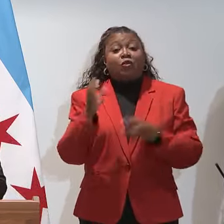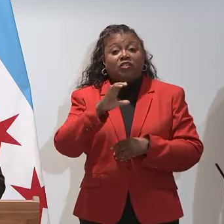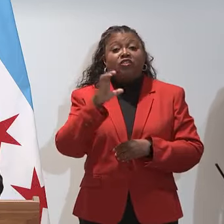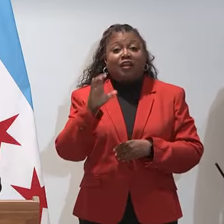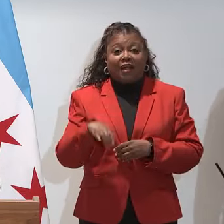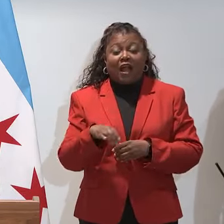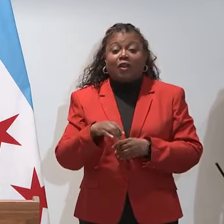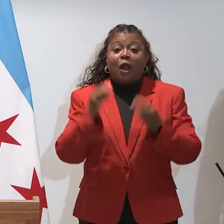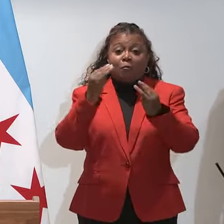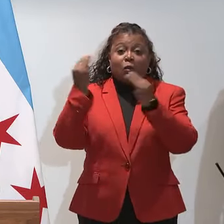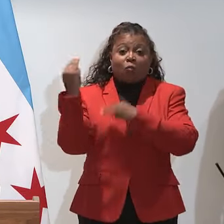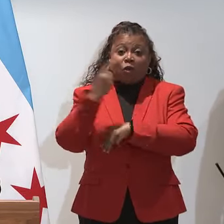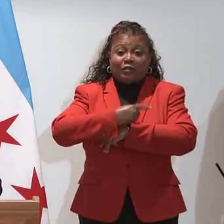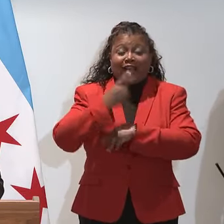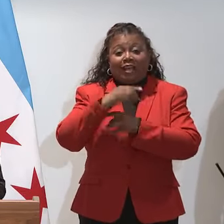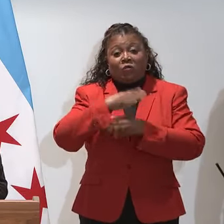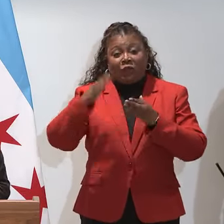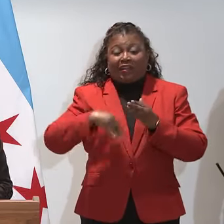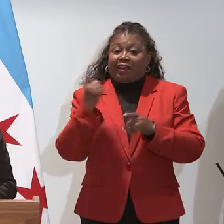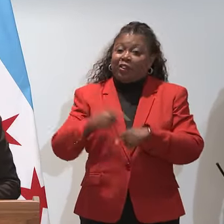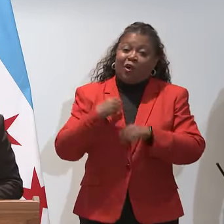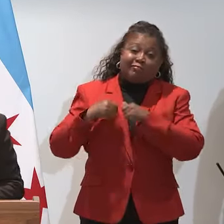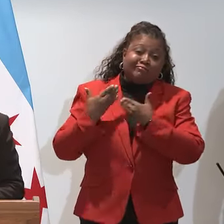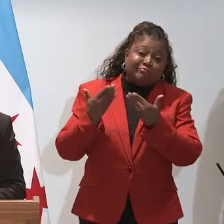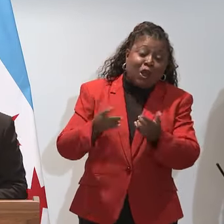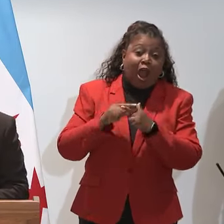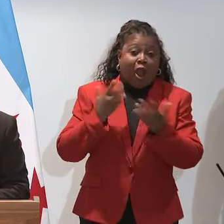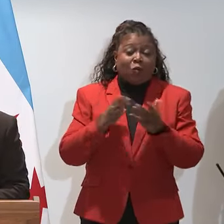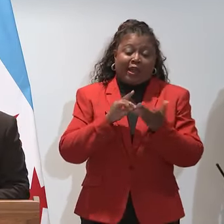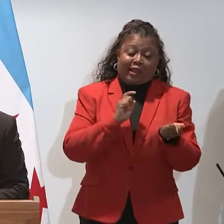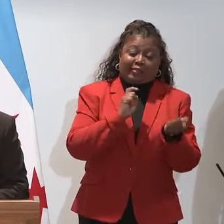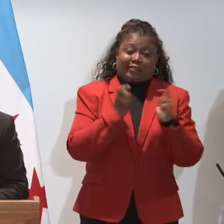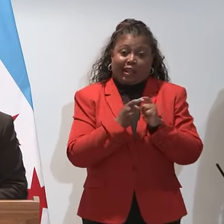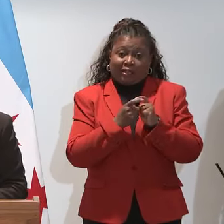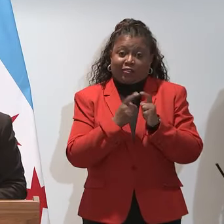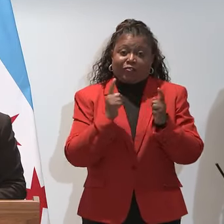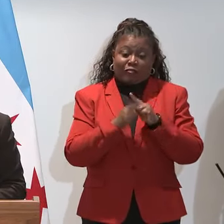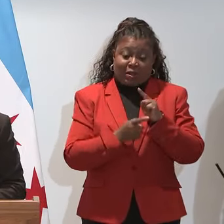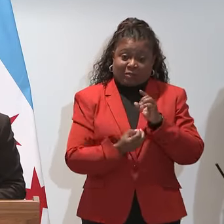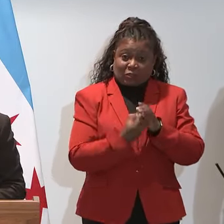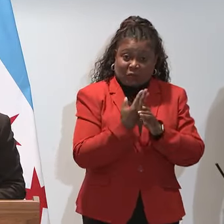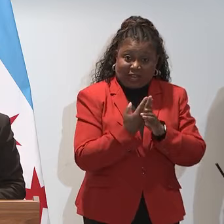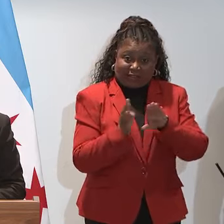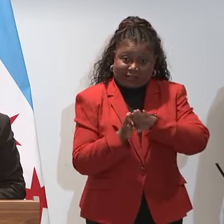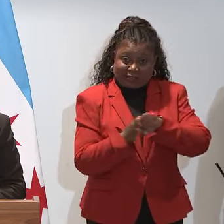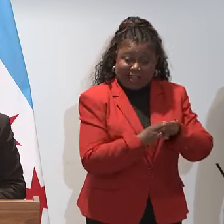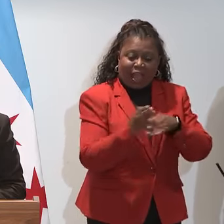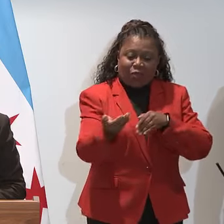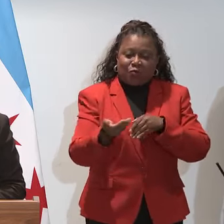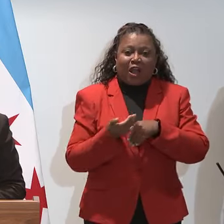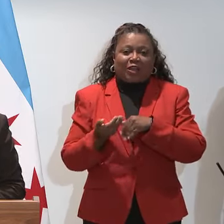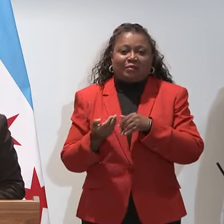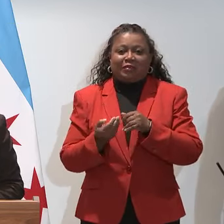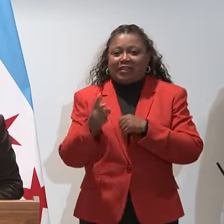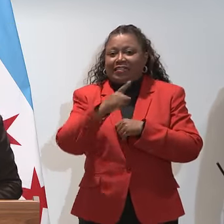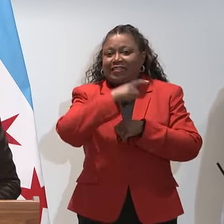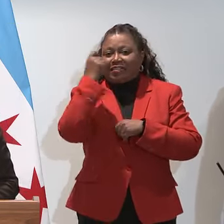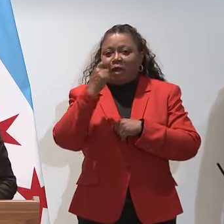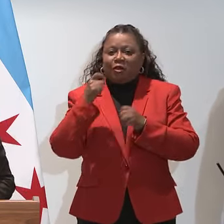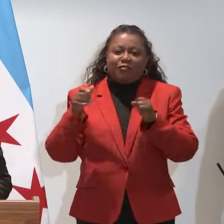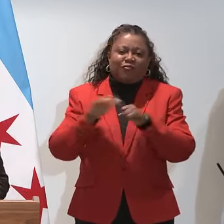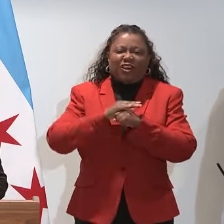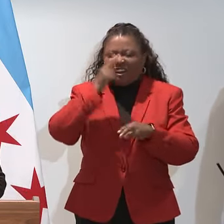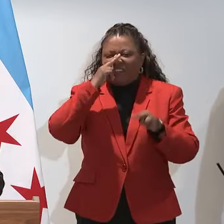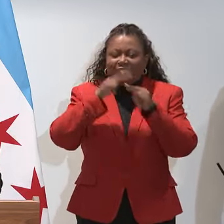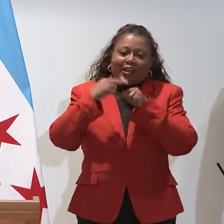Chicago, Memorial Day weekend has long served as our way of turning the chapter on spring and welcoming in a summer full of fun